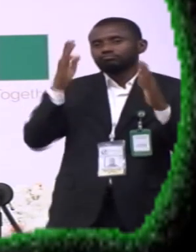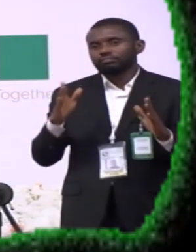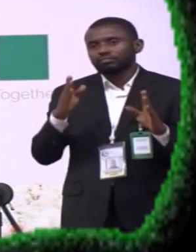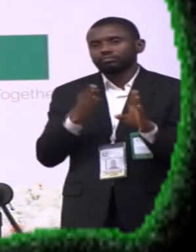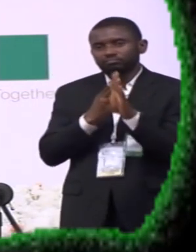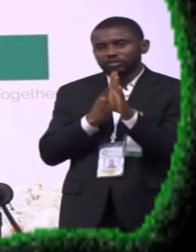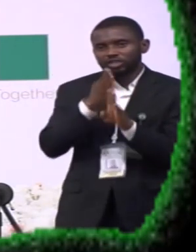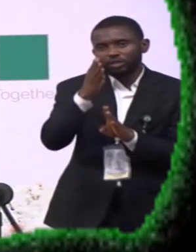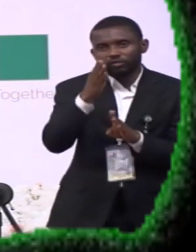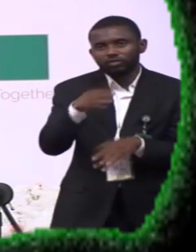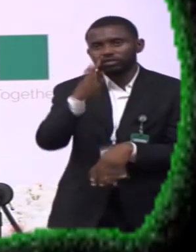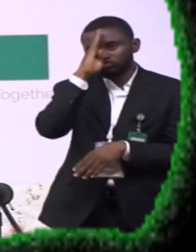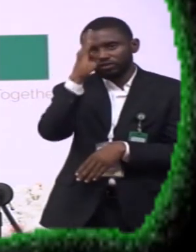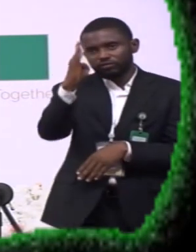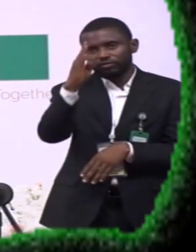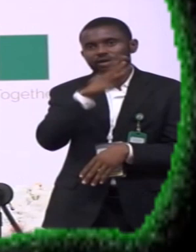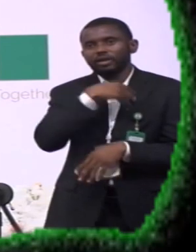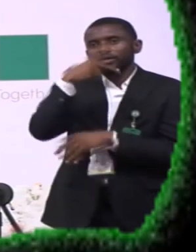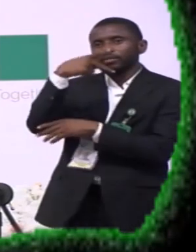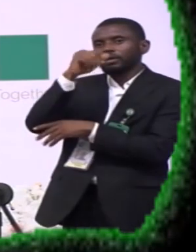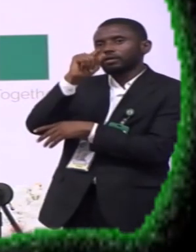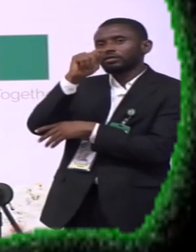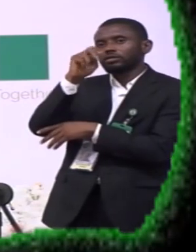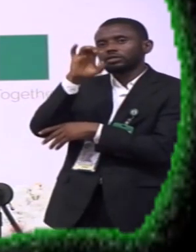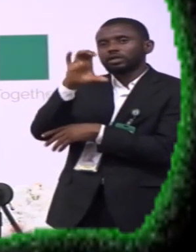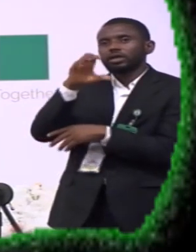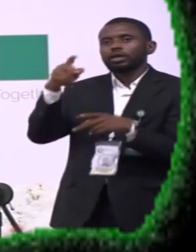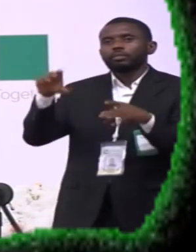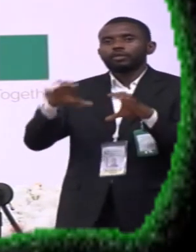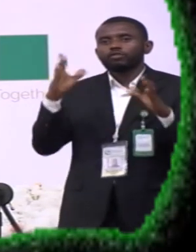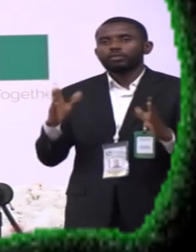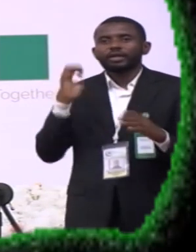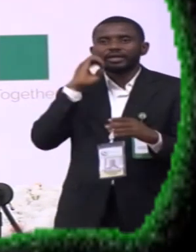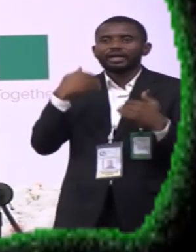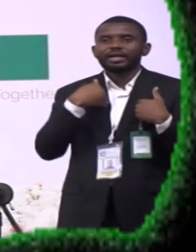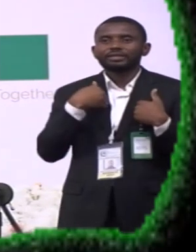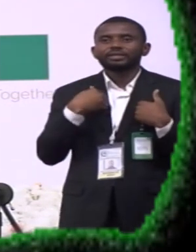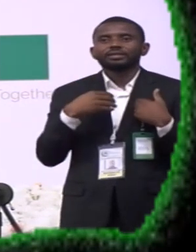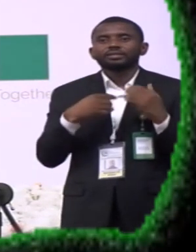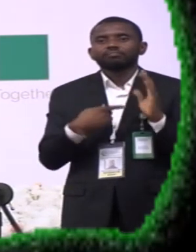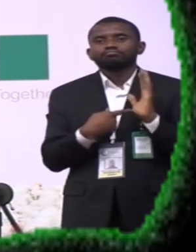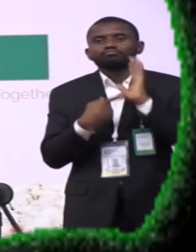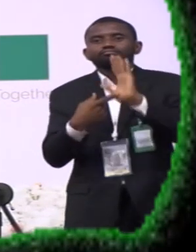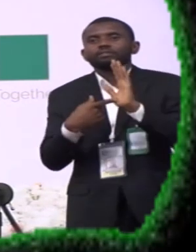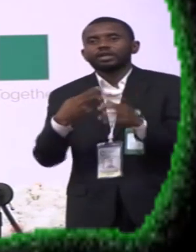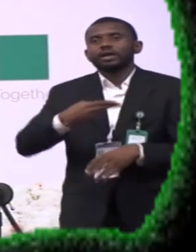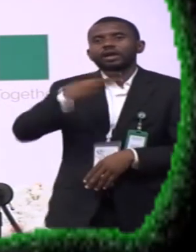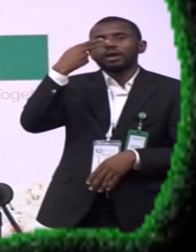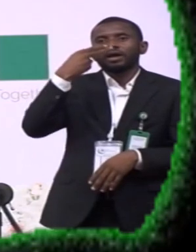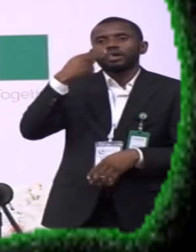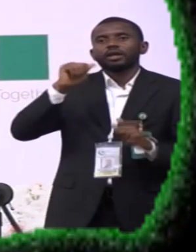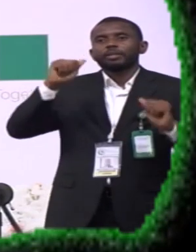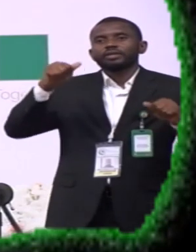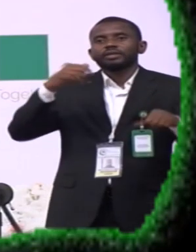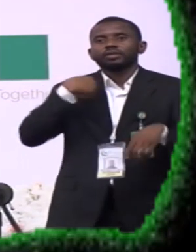a patriotic performer. He too has demonstrated high impact capacity, and we pray Allah